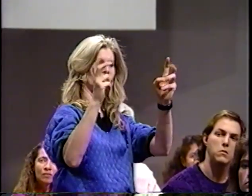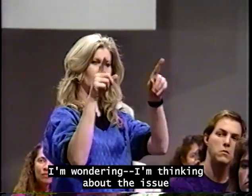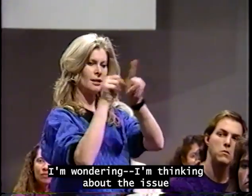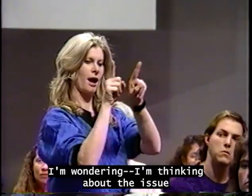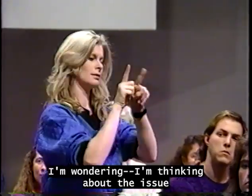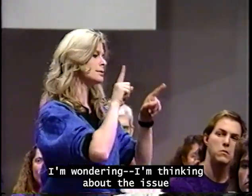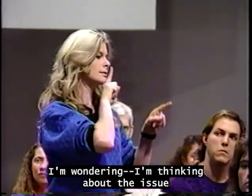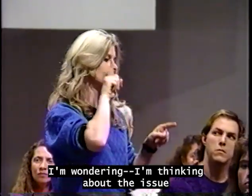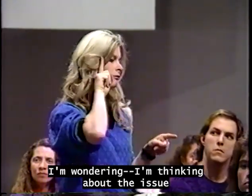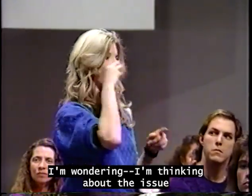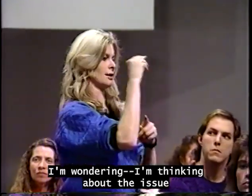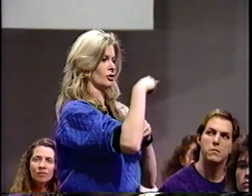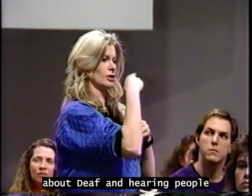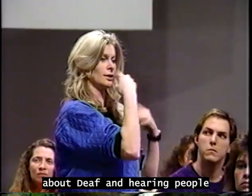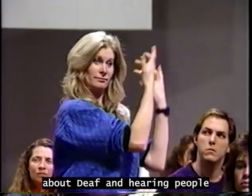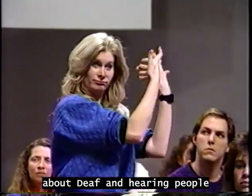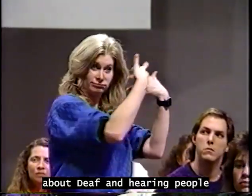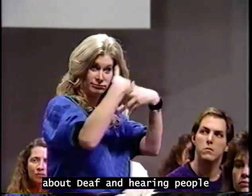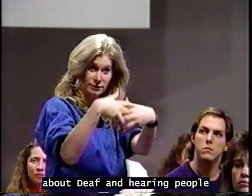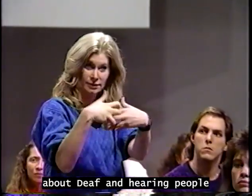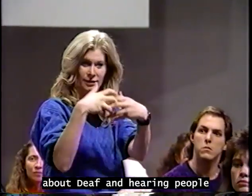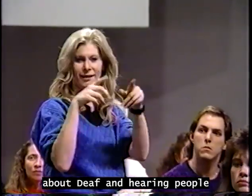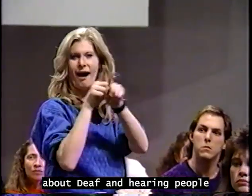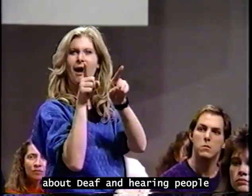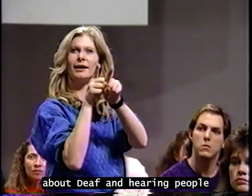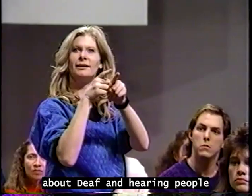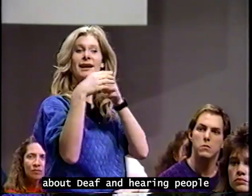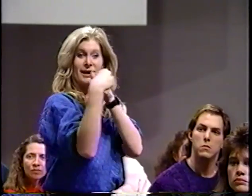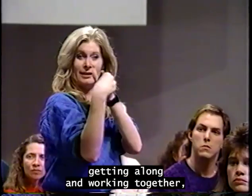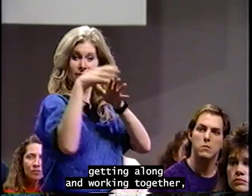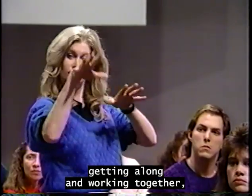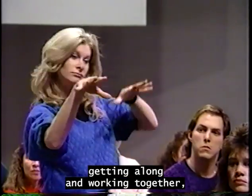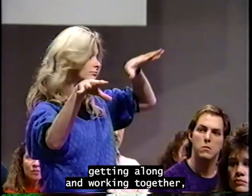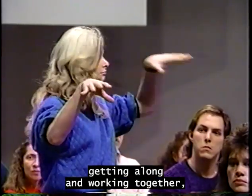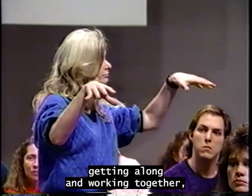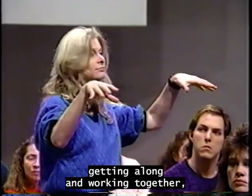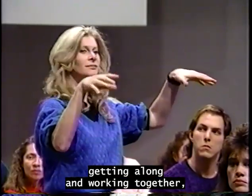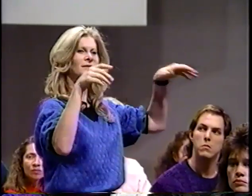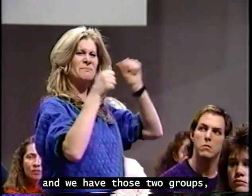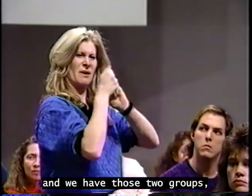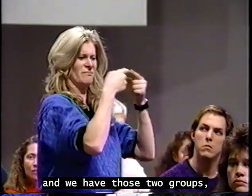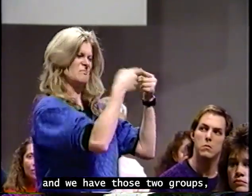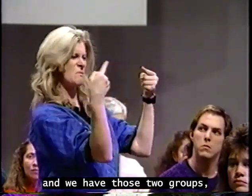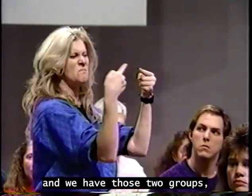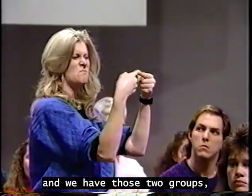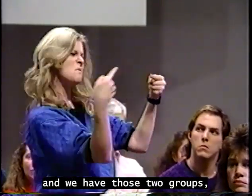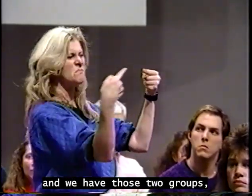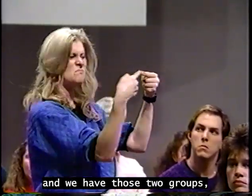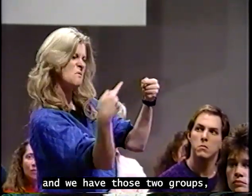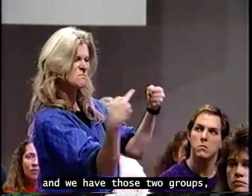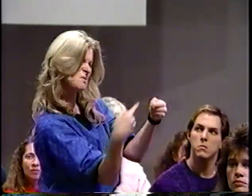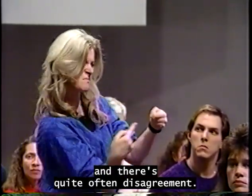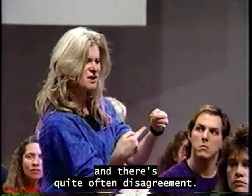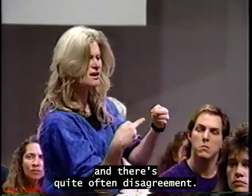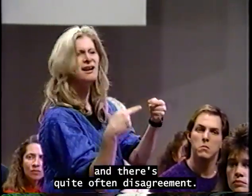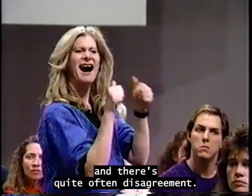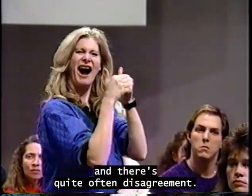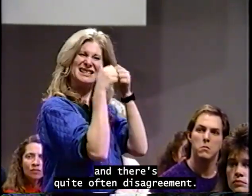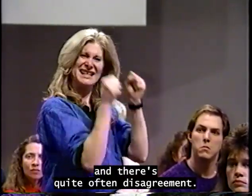I'm wondering, I'm thinking about the issue about deaf and hearing people getting along and working together, and we have those two groups, and there's quite